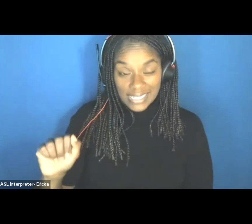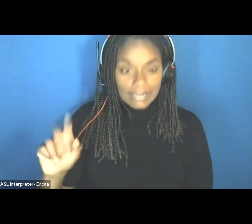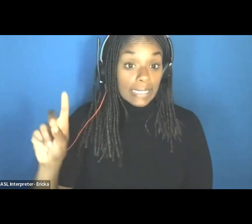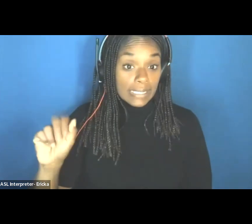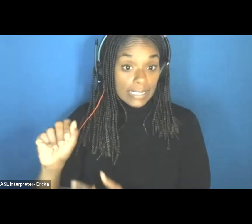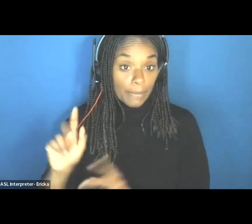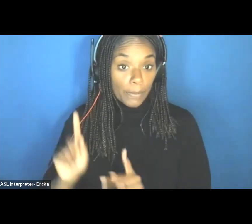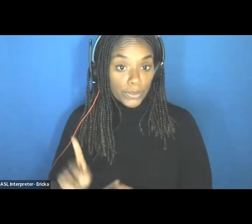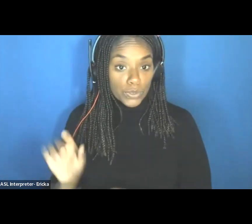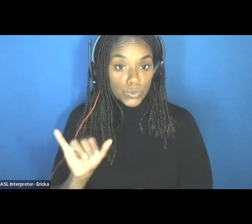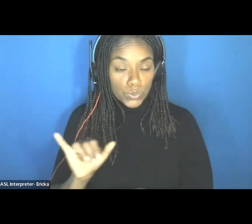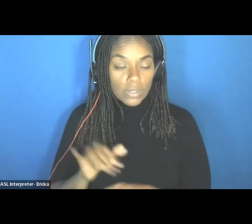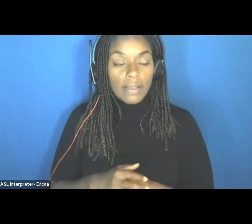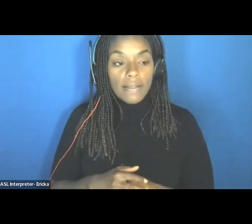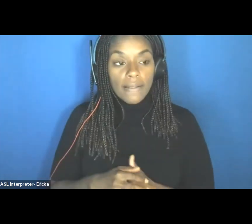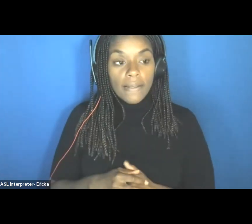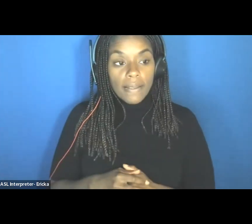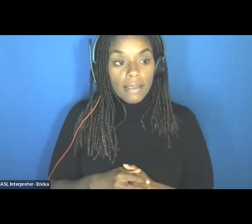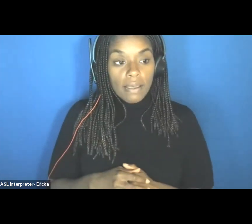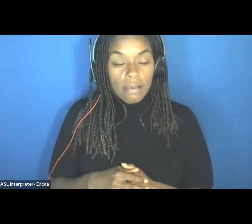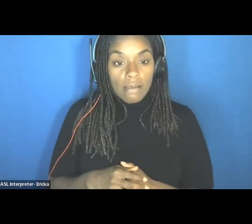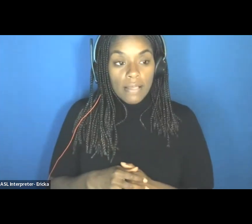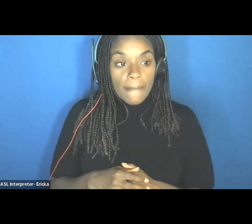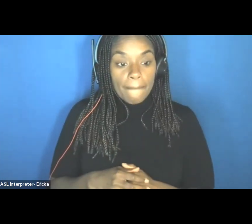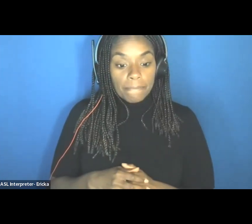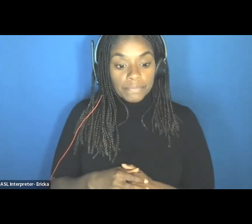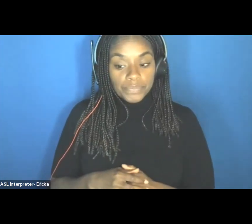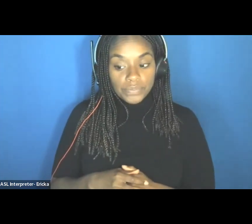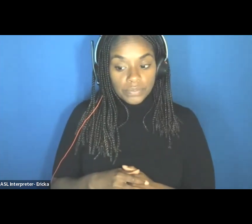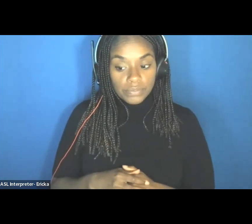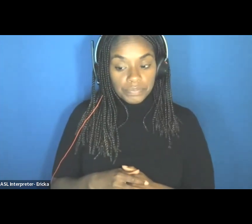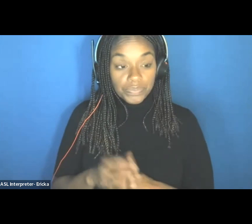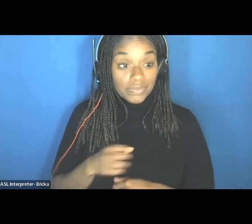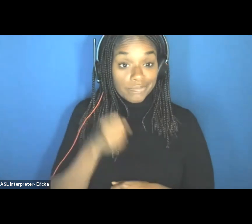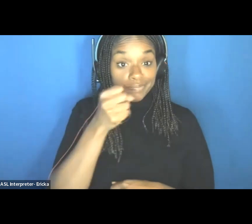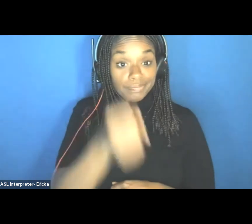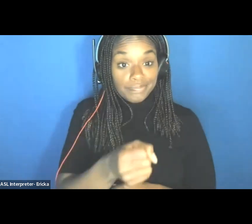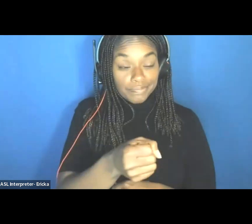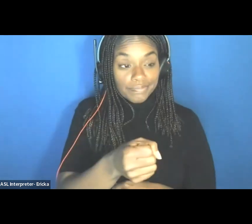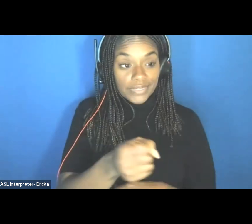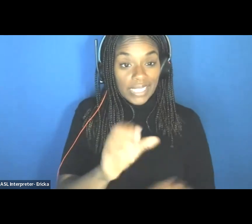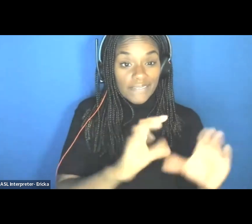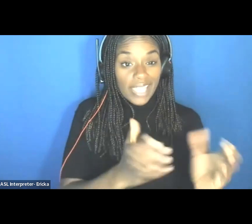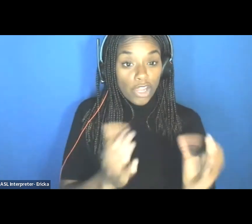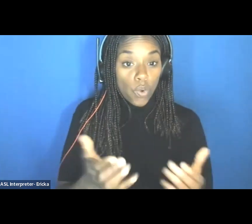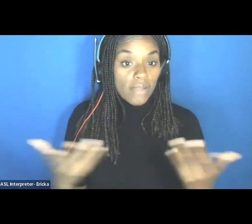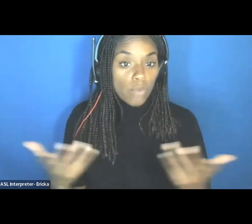was that I often got placed in a little category of, oh, she's Mexican.